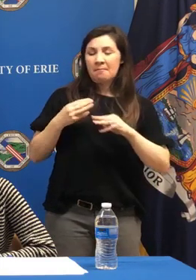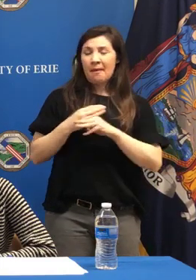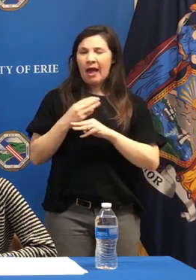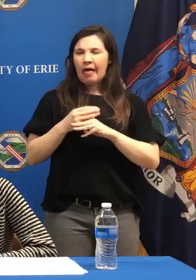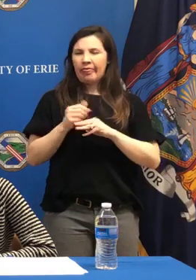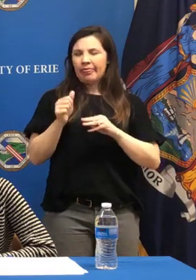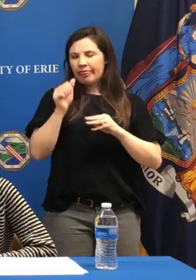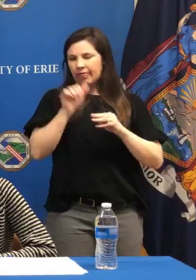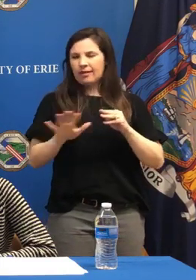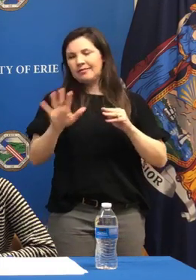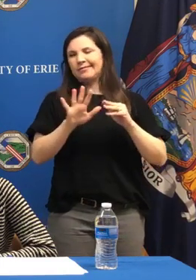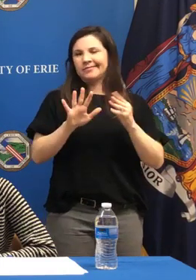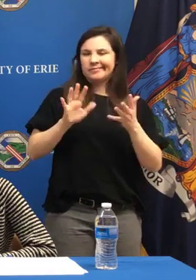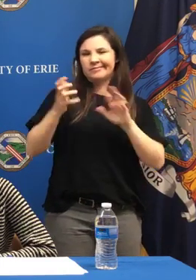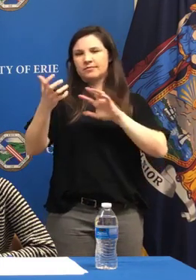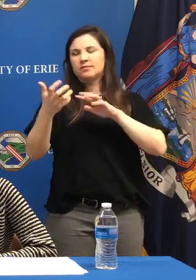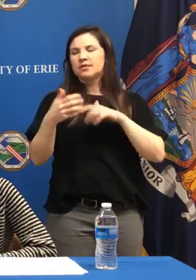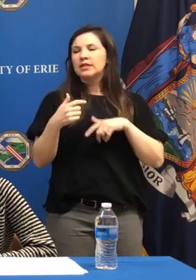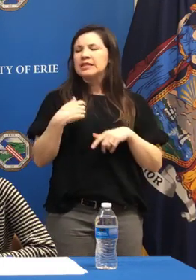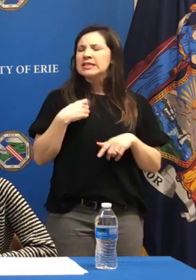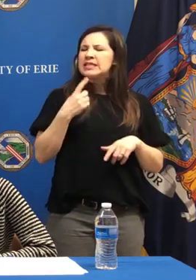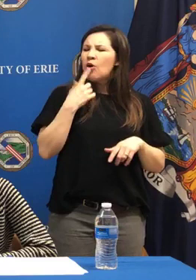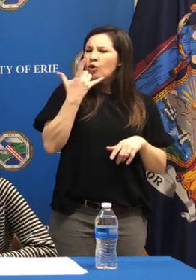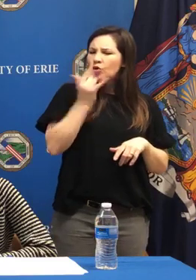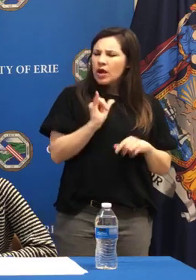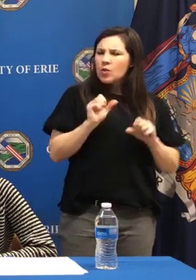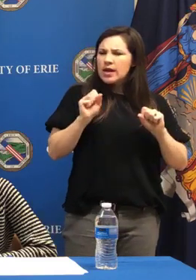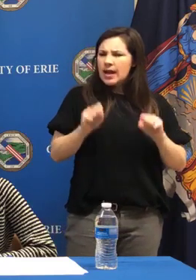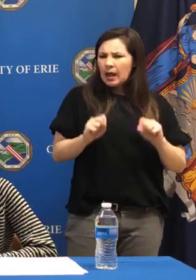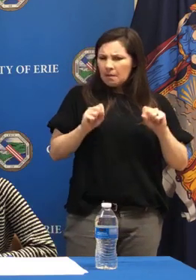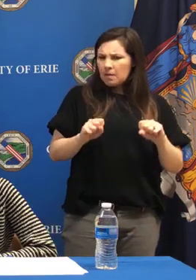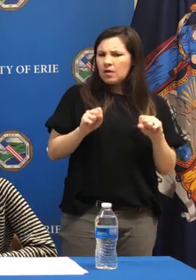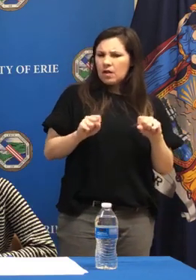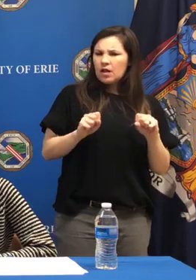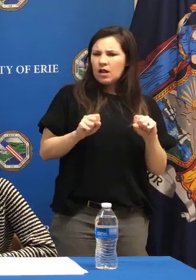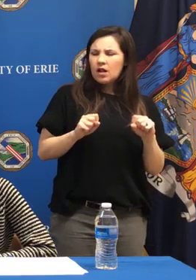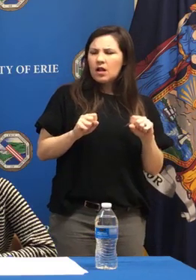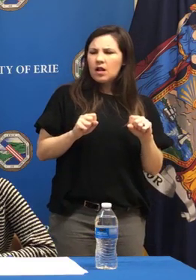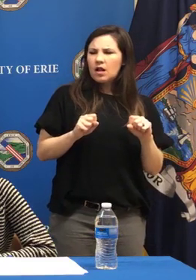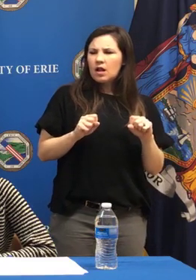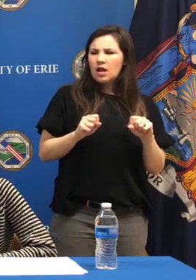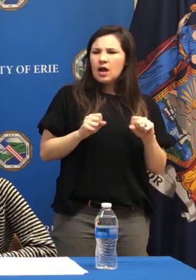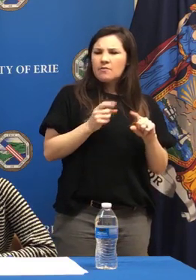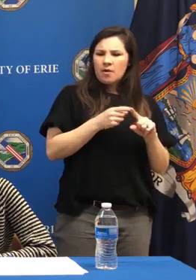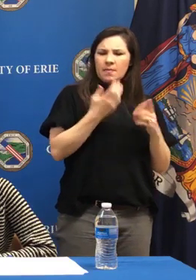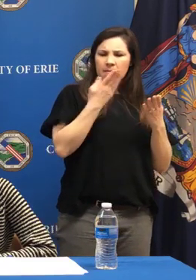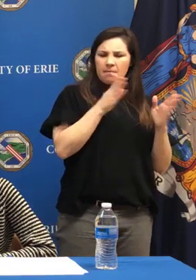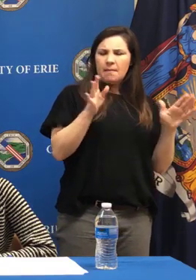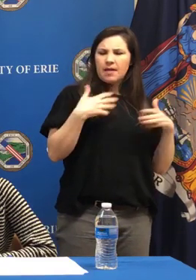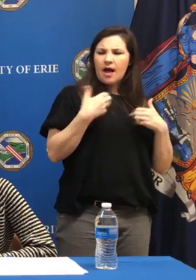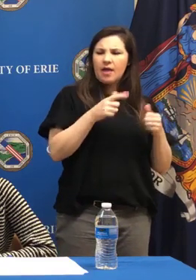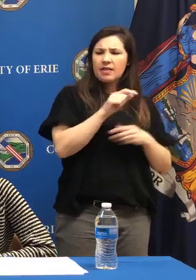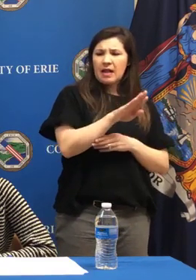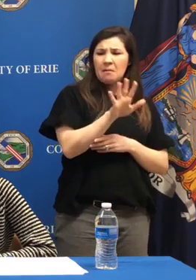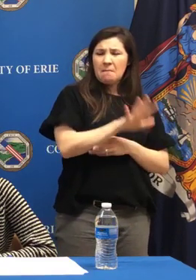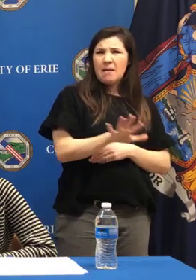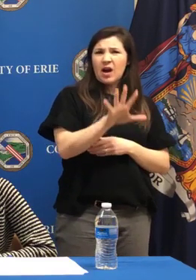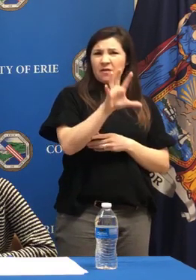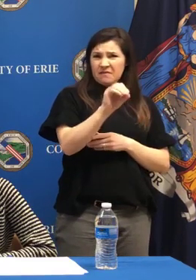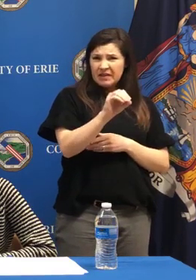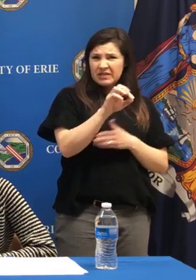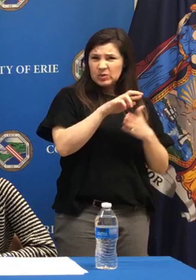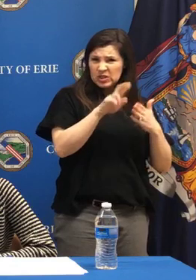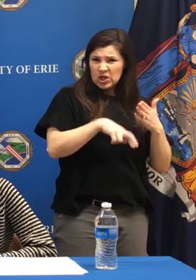in advance if it is, but it looks like we're capable or seem to be producing from the public health lab about 50 test results a